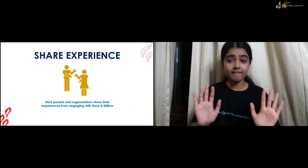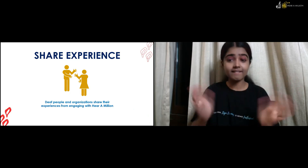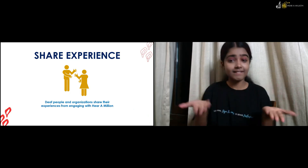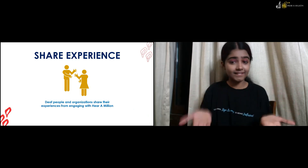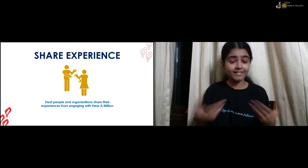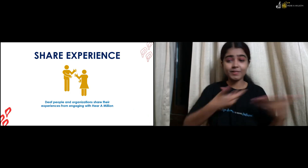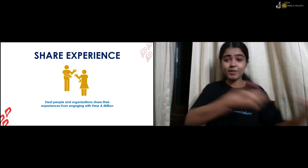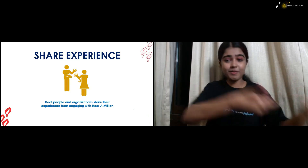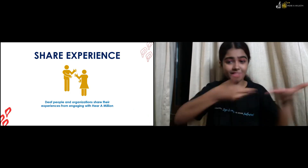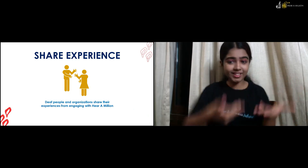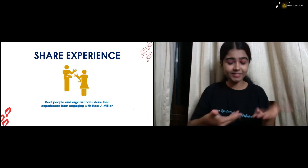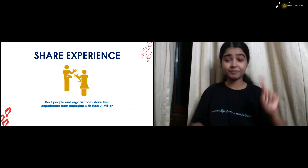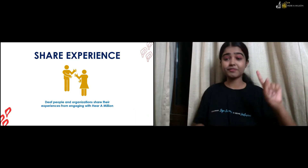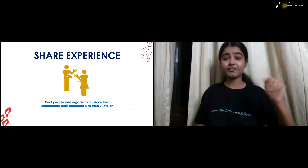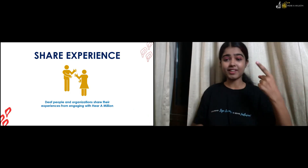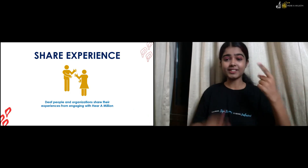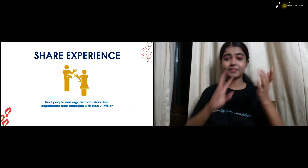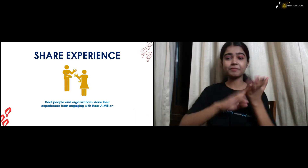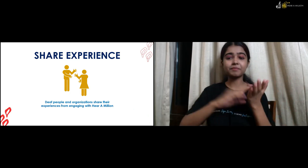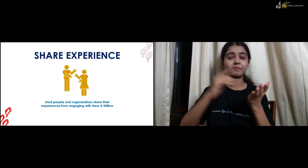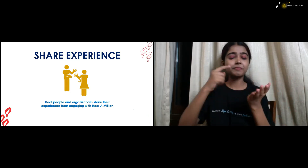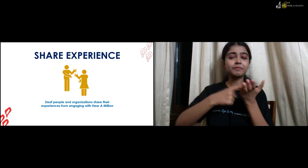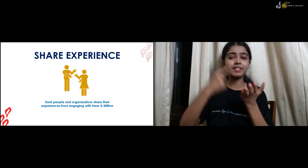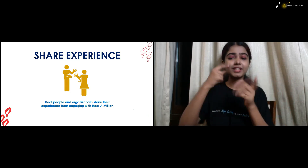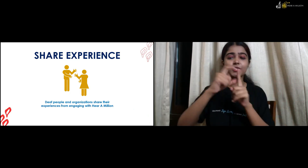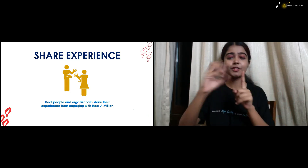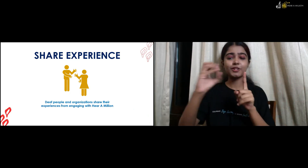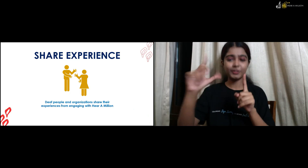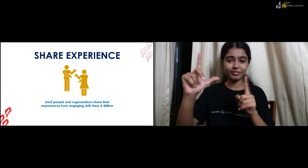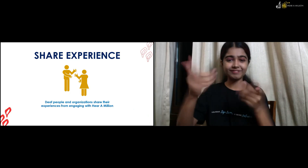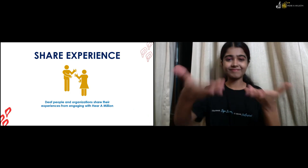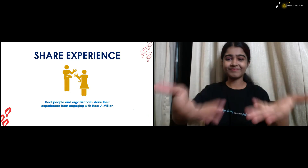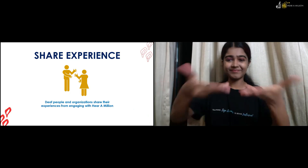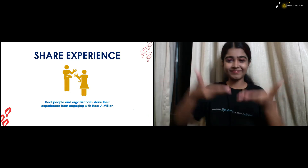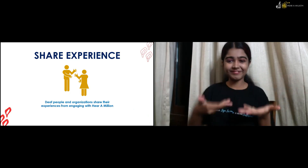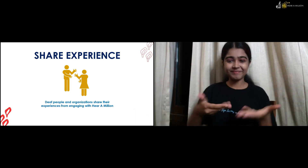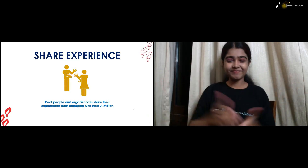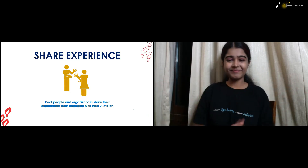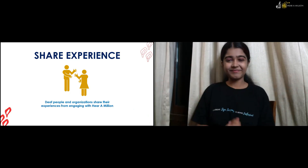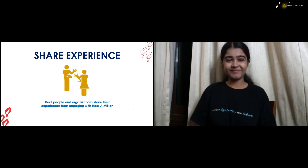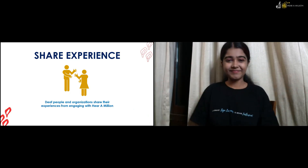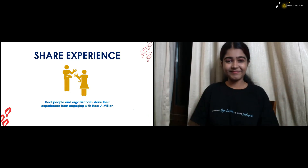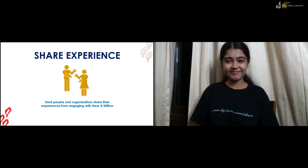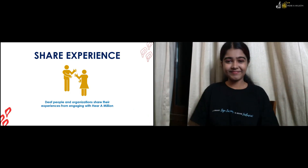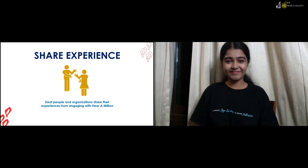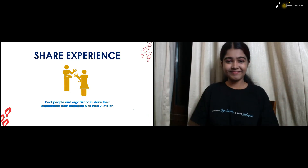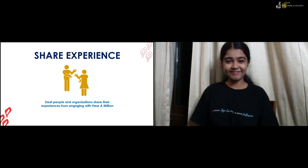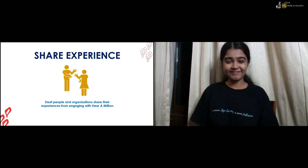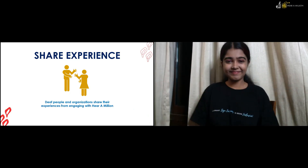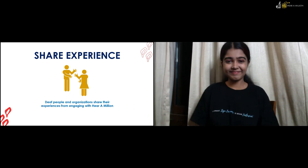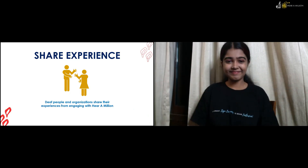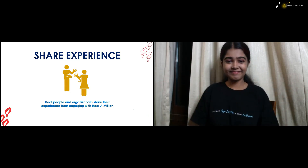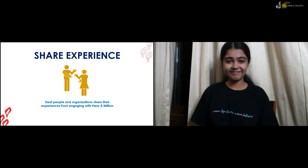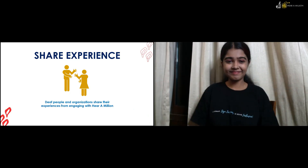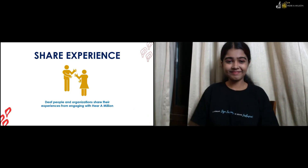So we will be calling deaf people here and the organization also who would be sharing their experiences related to the hashtag inclusion